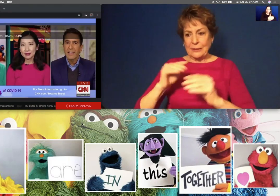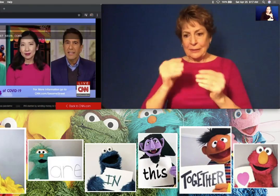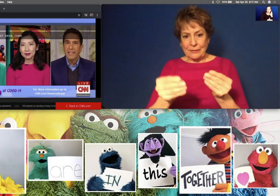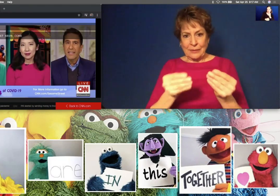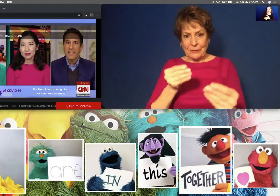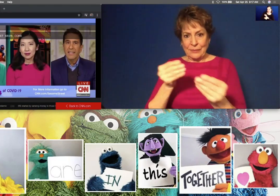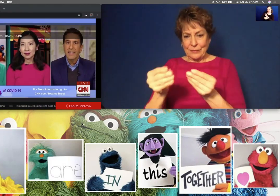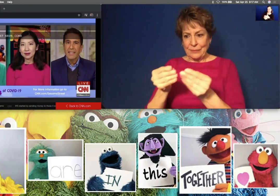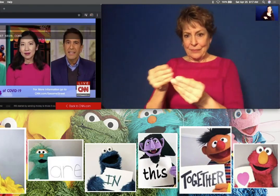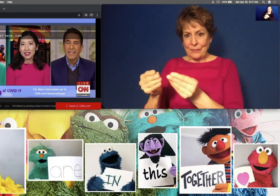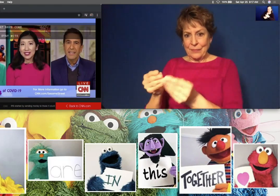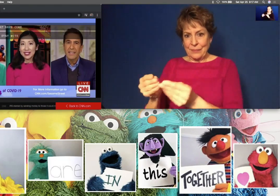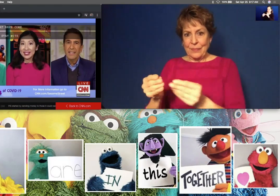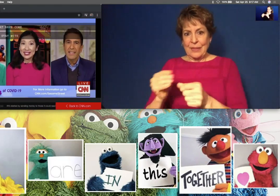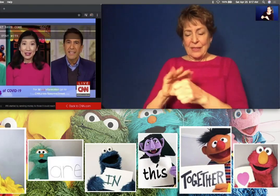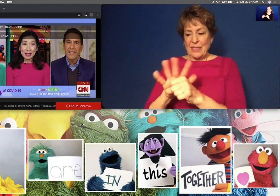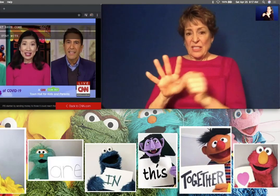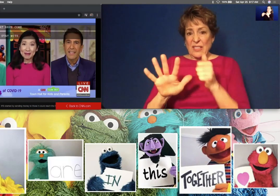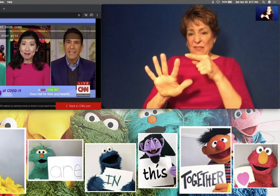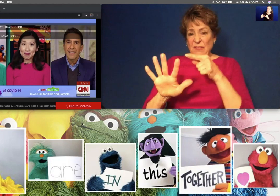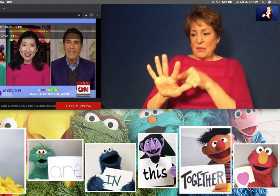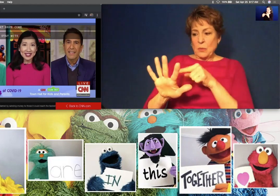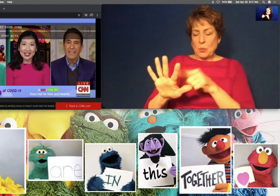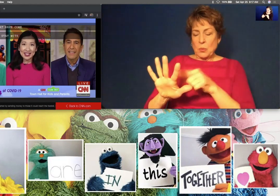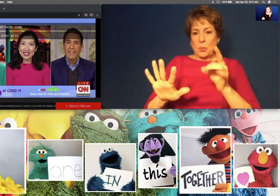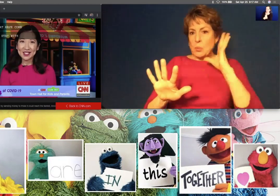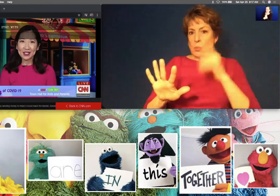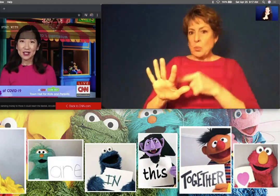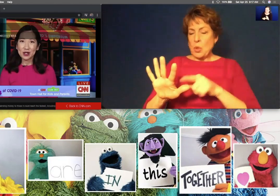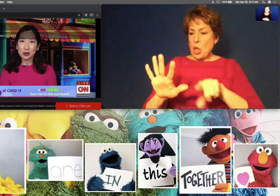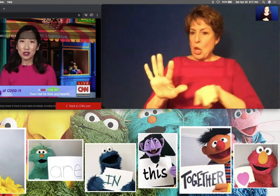and we learn how to deal with the virus. What do you think, Dr. Lena?